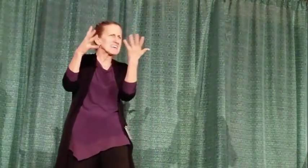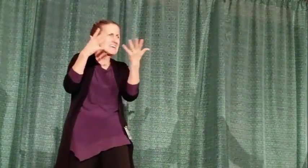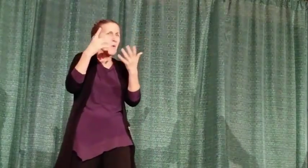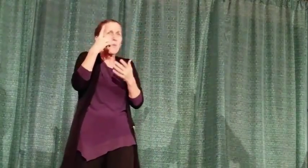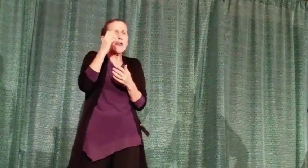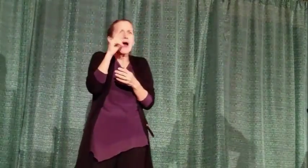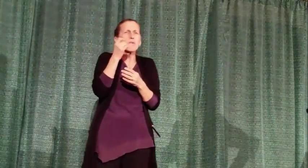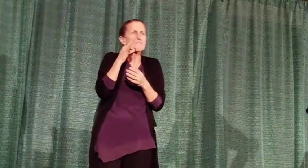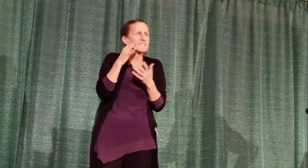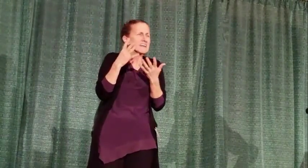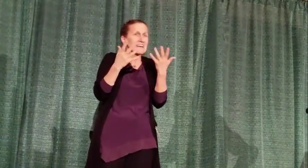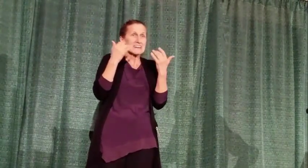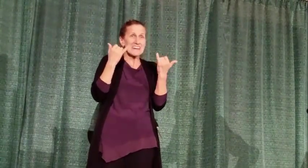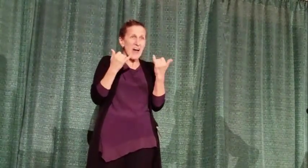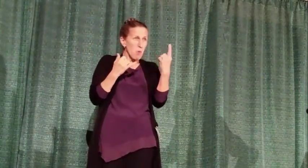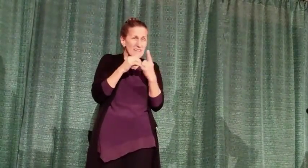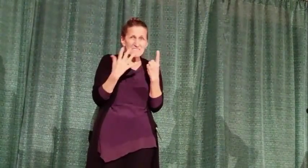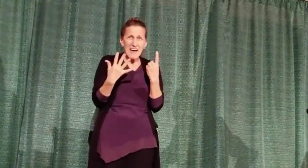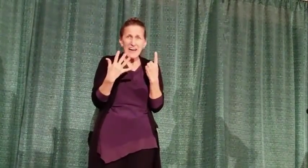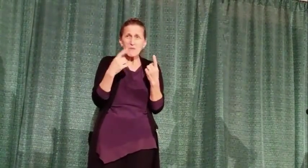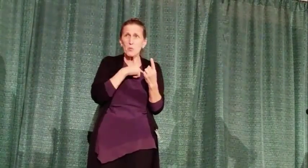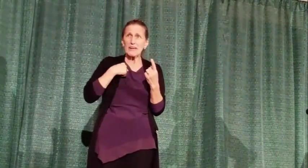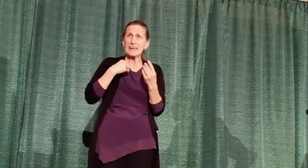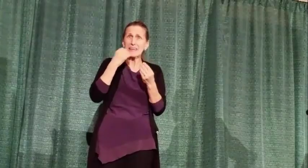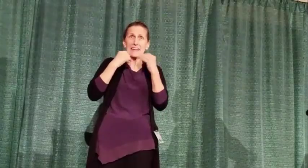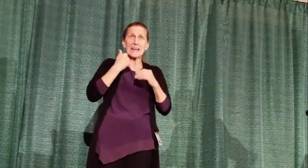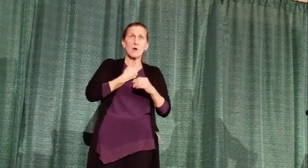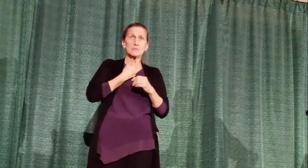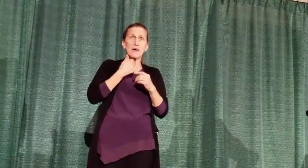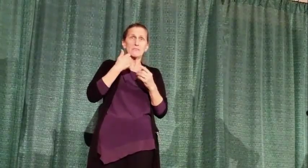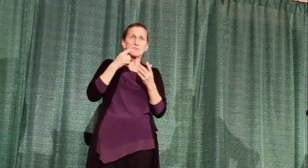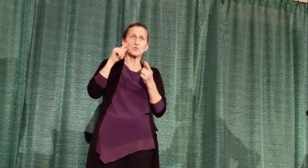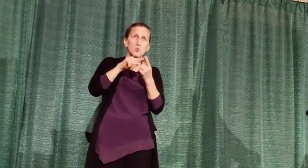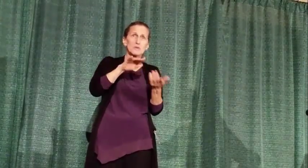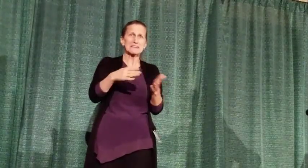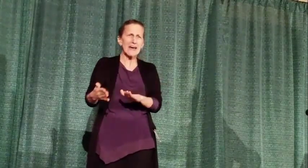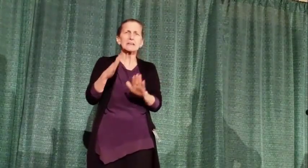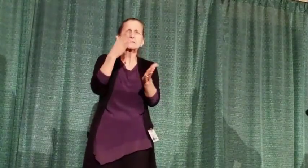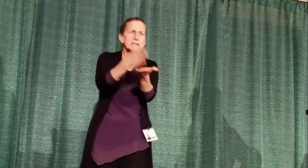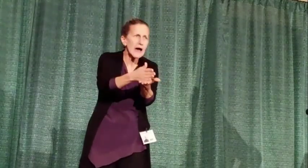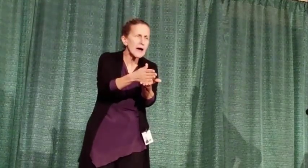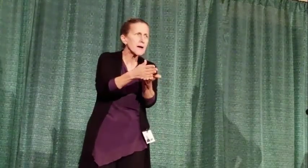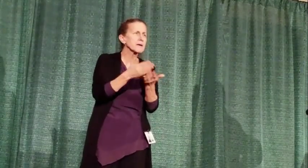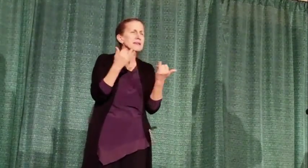eating ourselves to death. We're destroying our population with food. We have to stop it. All right, let's get started with this lecture.